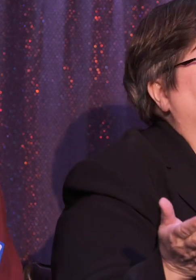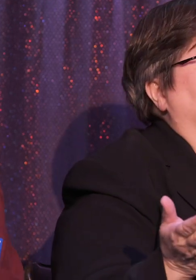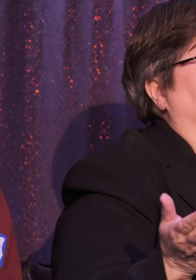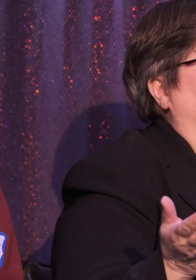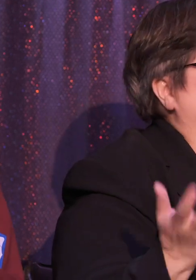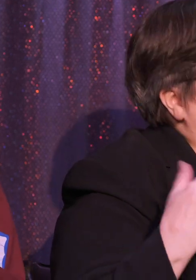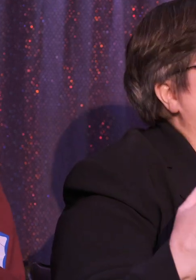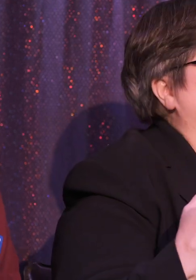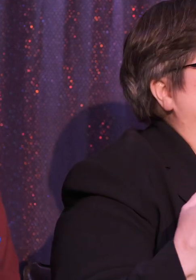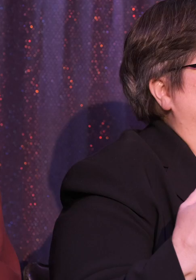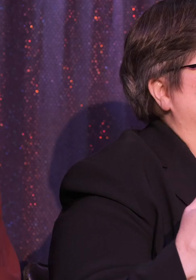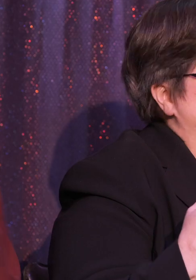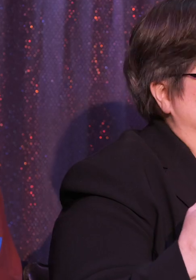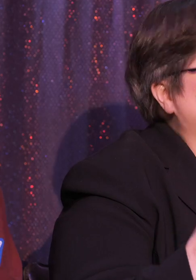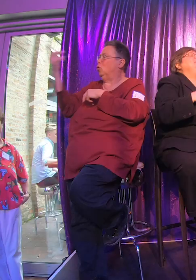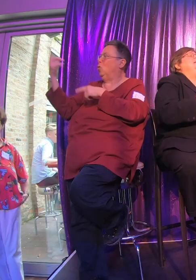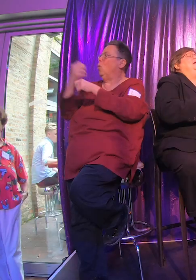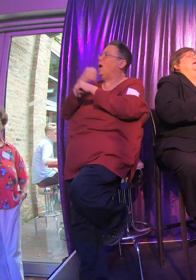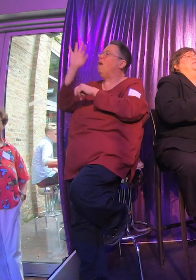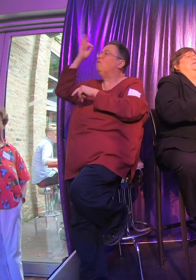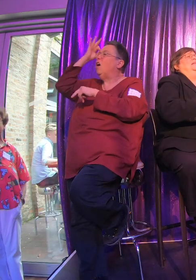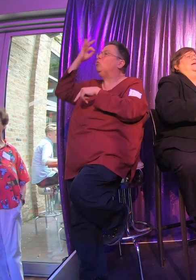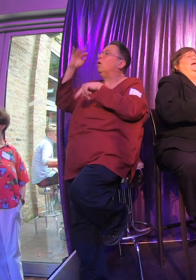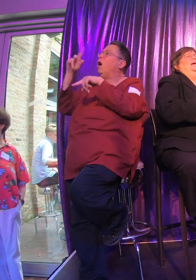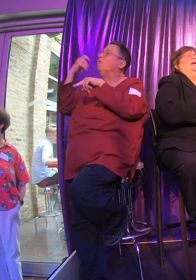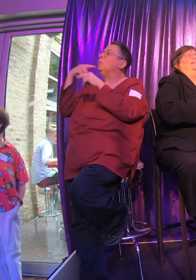died. We got a bill from the federal government